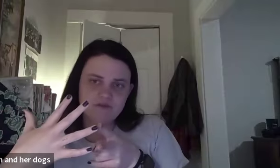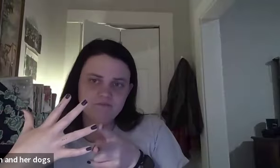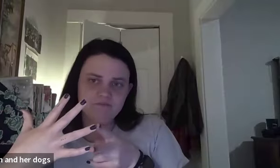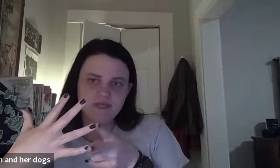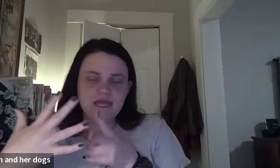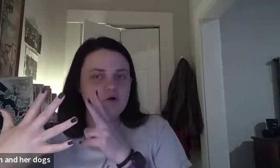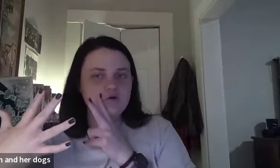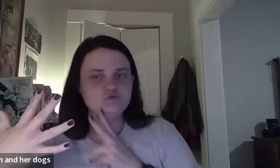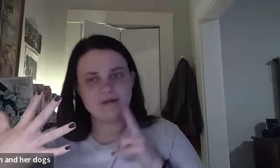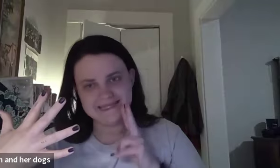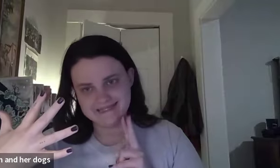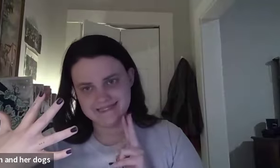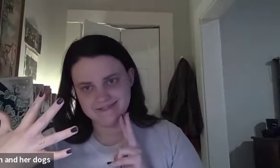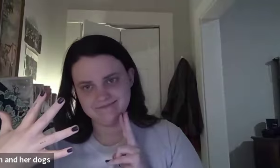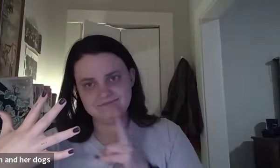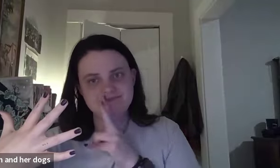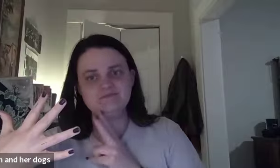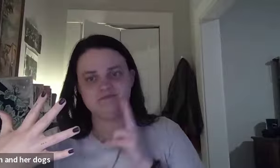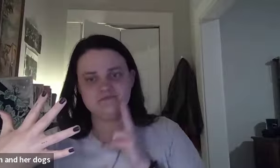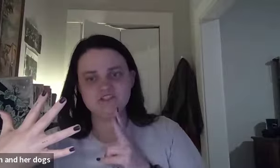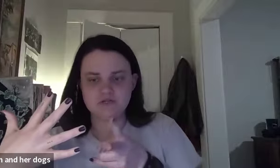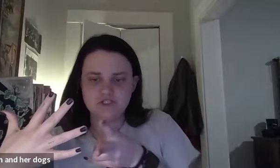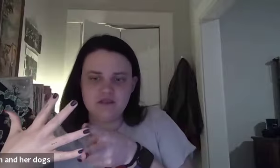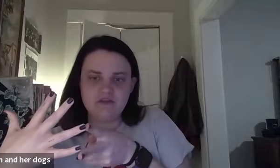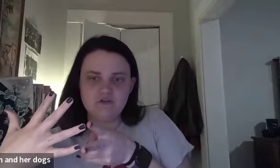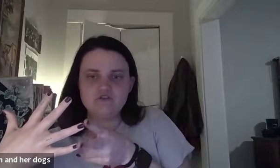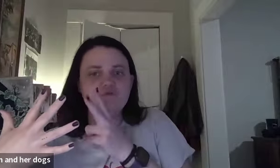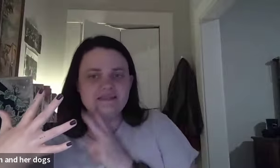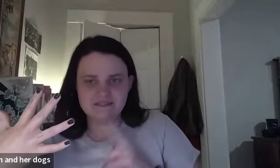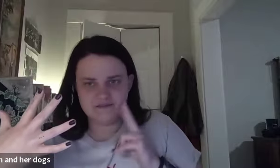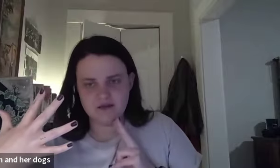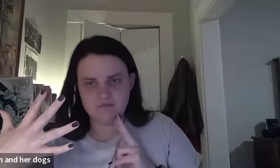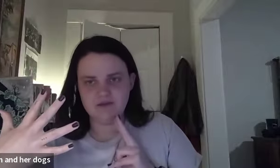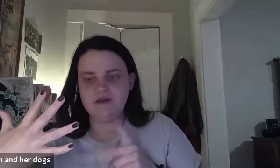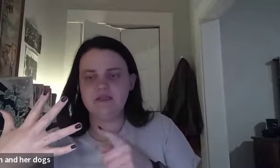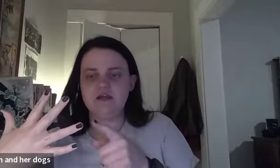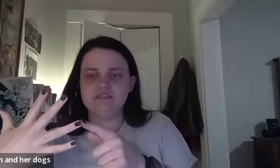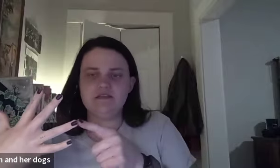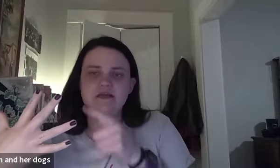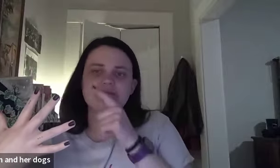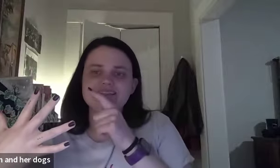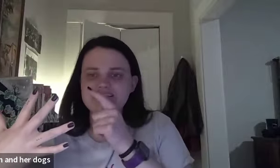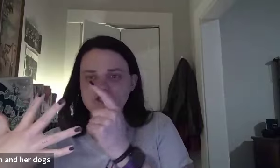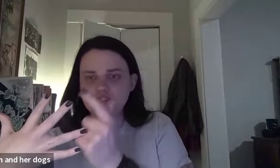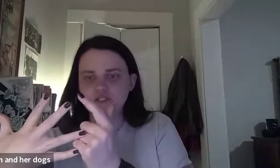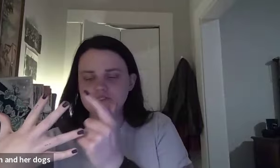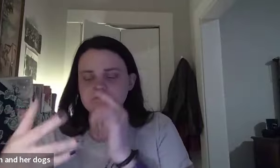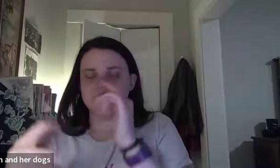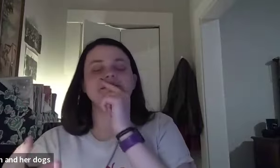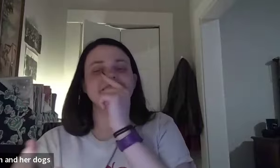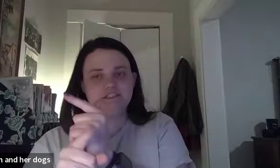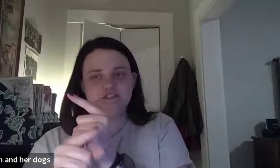them and I'll go twins. So I show like they're the twins of the family. And then I'll say like my sister, my